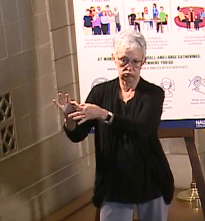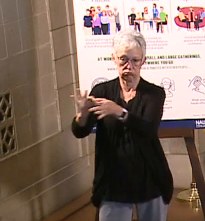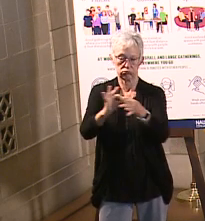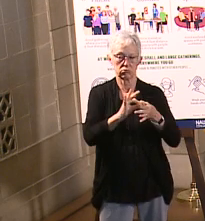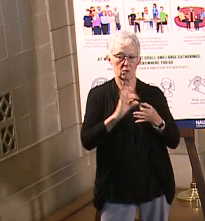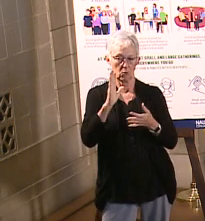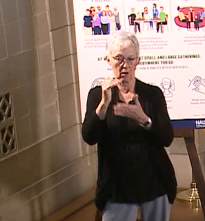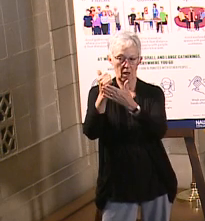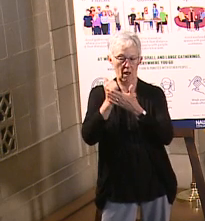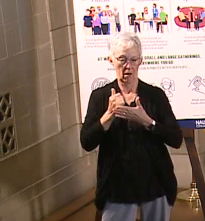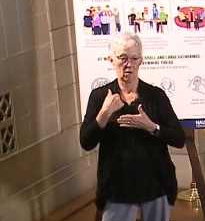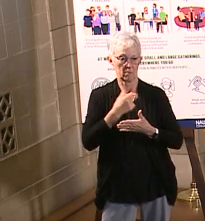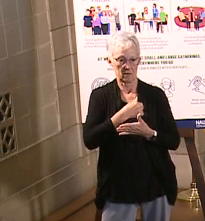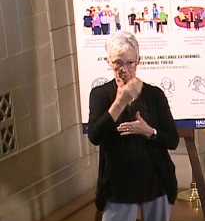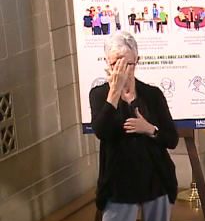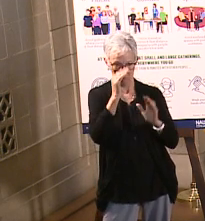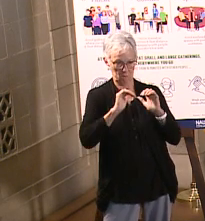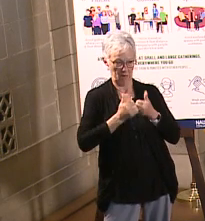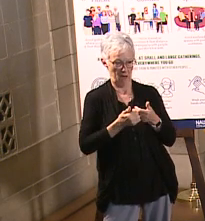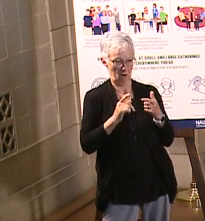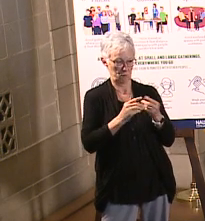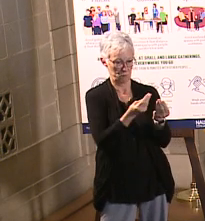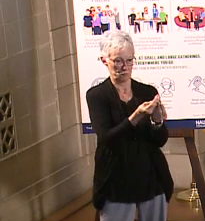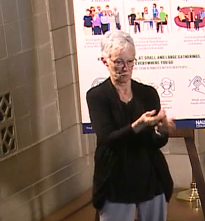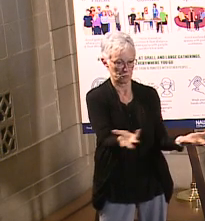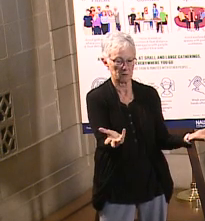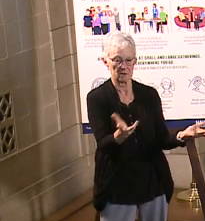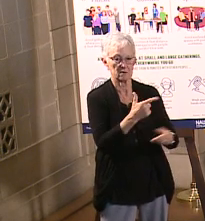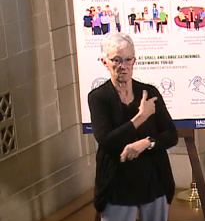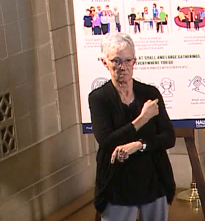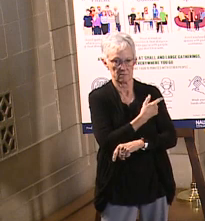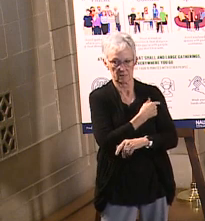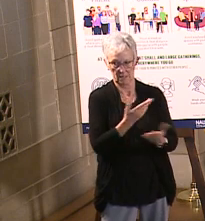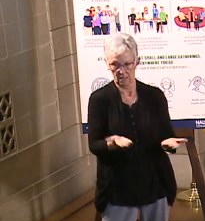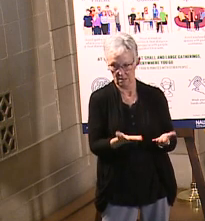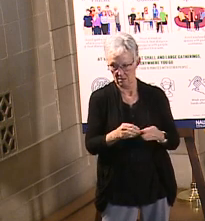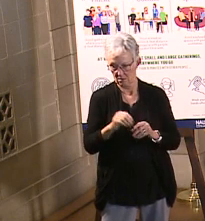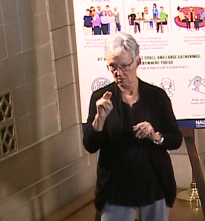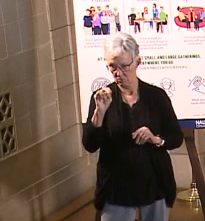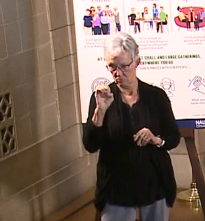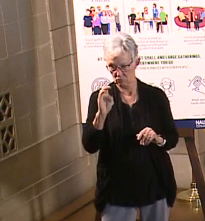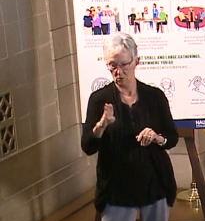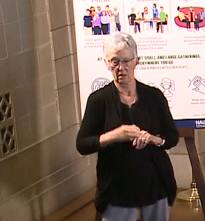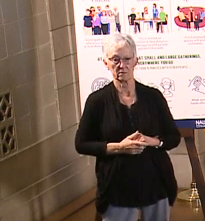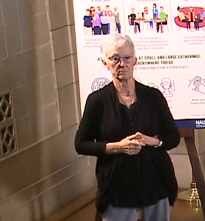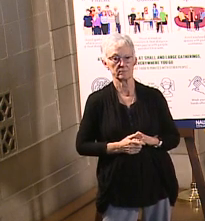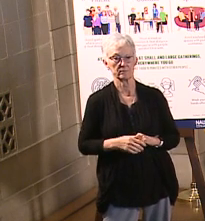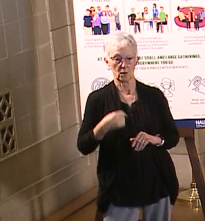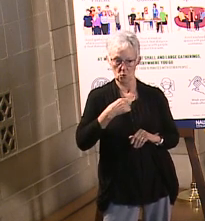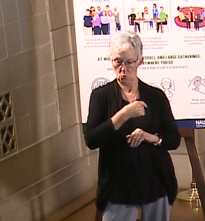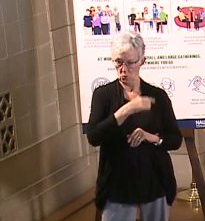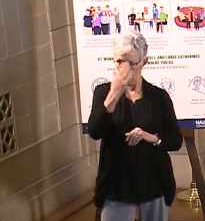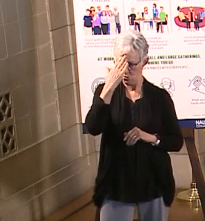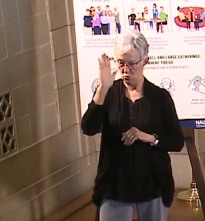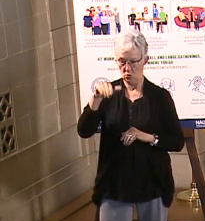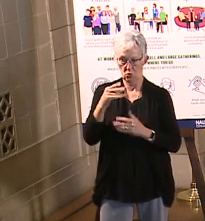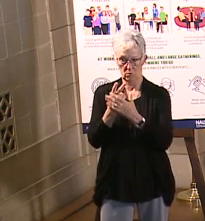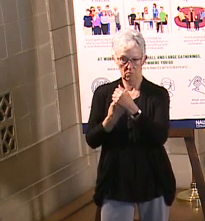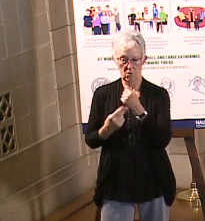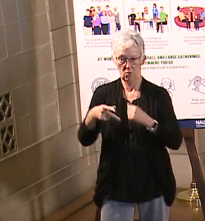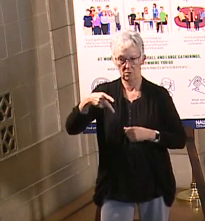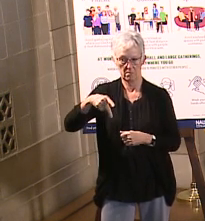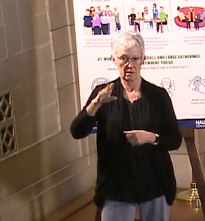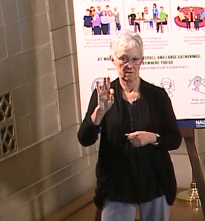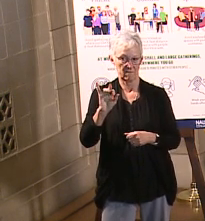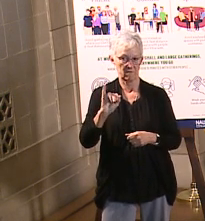Nebraska COVID-19 vaccine plan. The immunization program is aware that both Pfizer and Moderna have submitted data